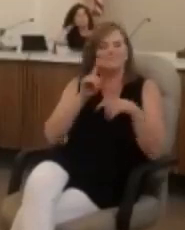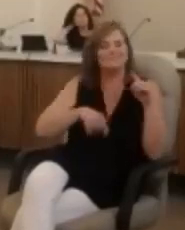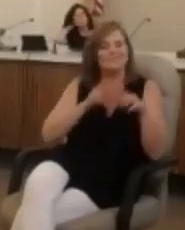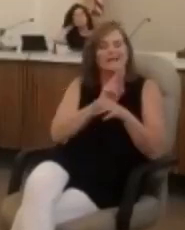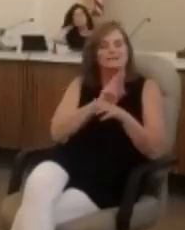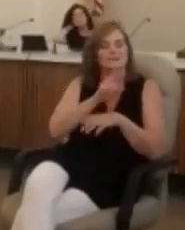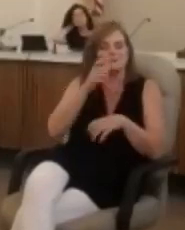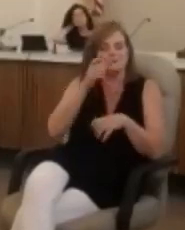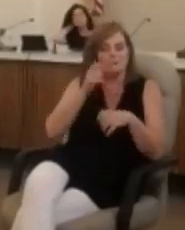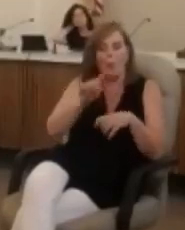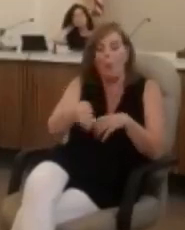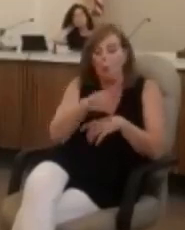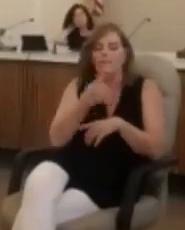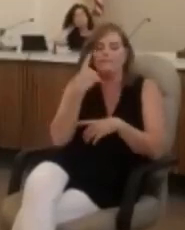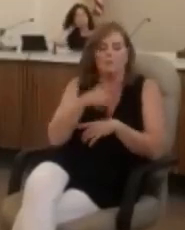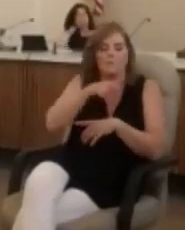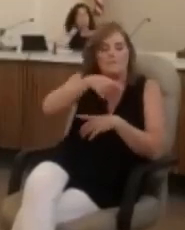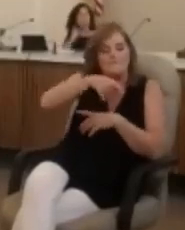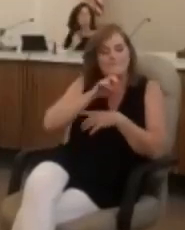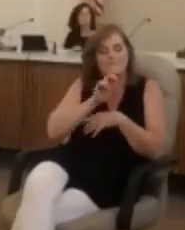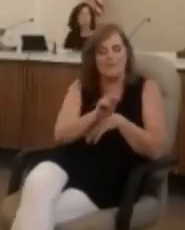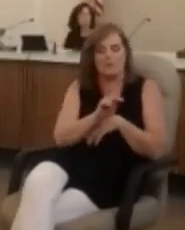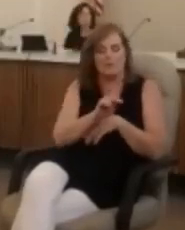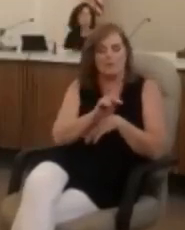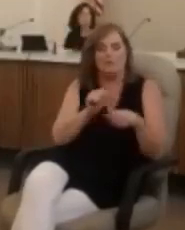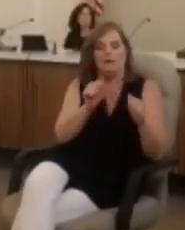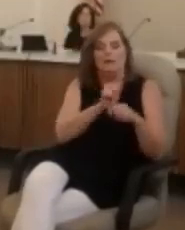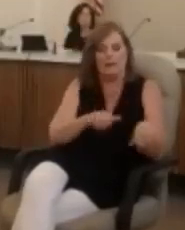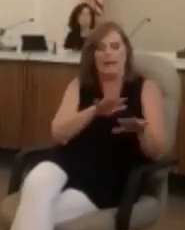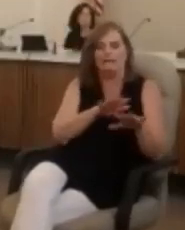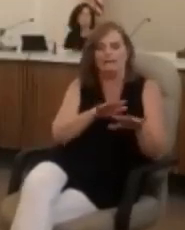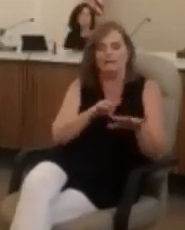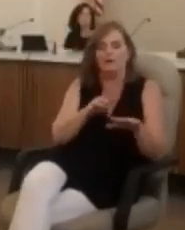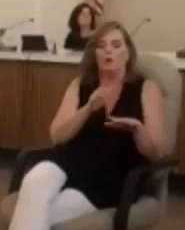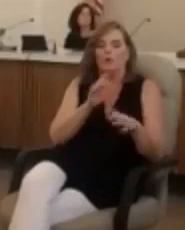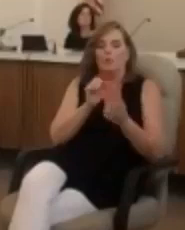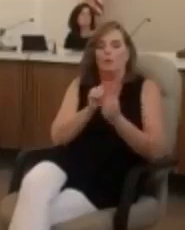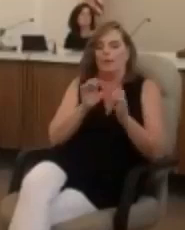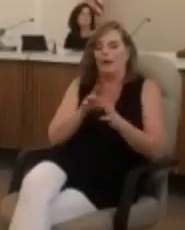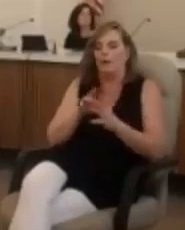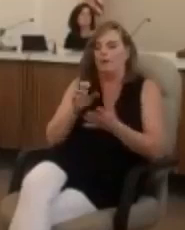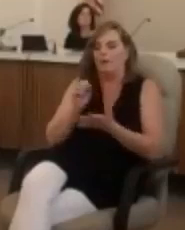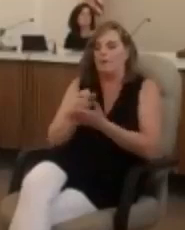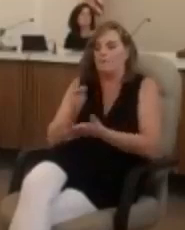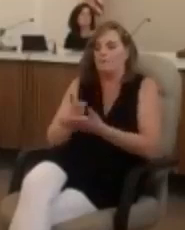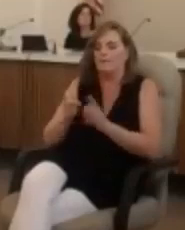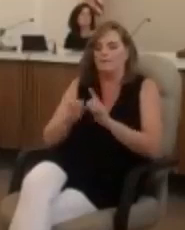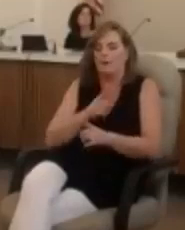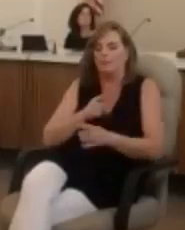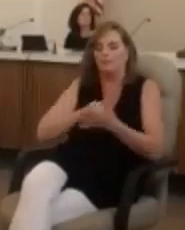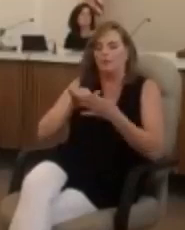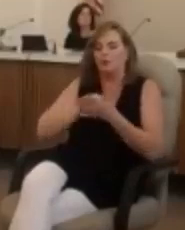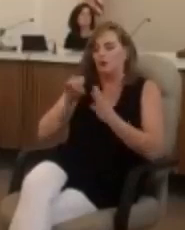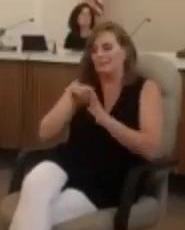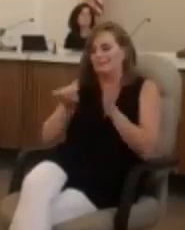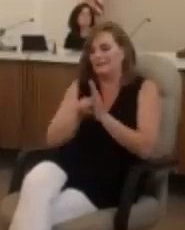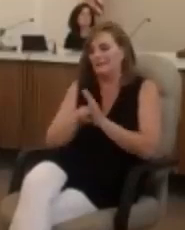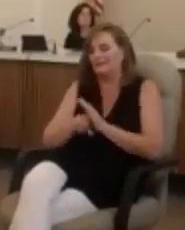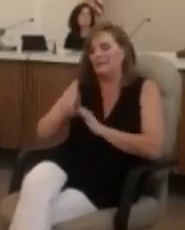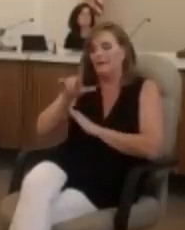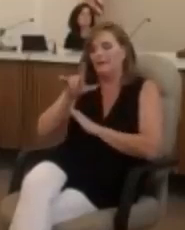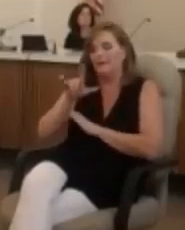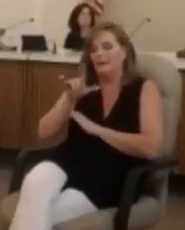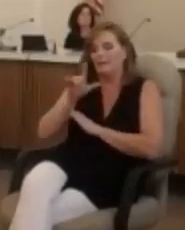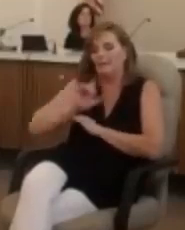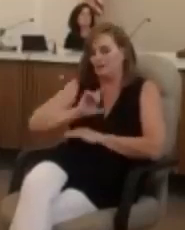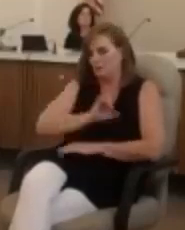than parkland without getting approval from the New York State legislature. And it goes through the New York State